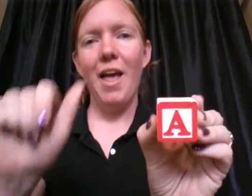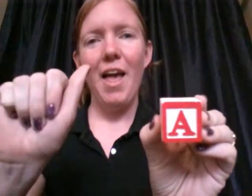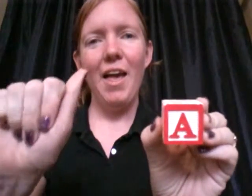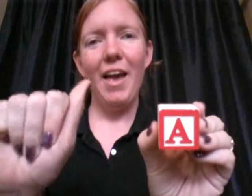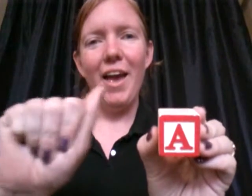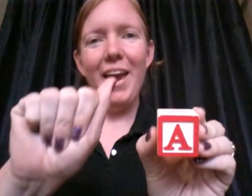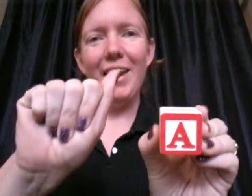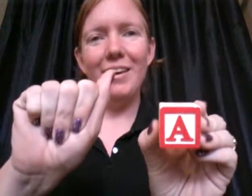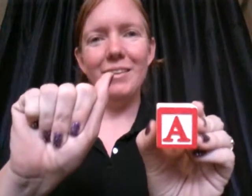A